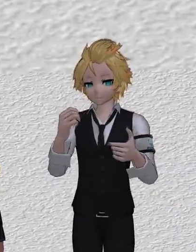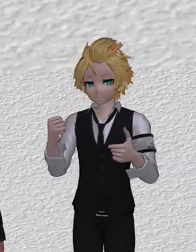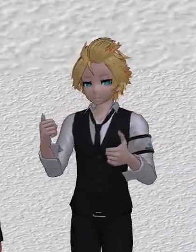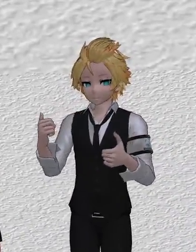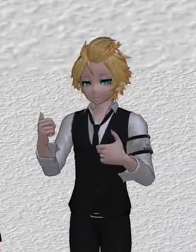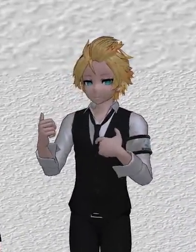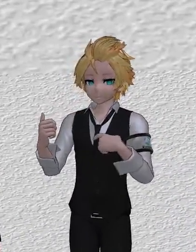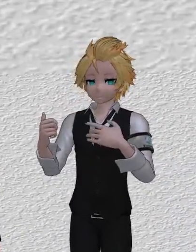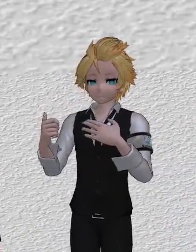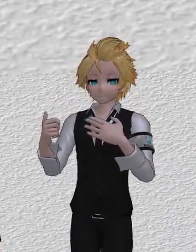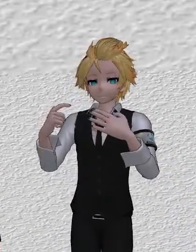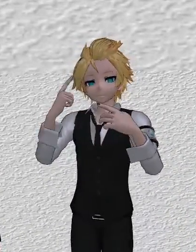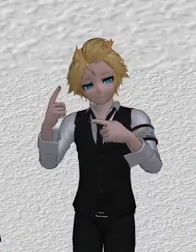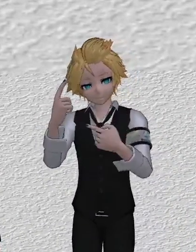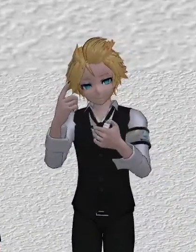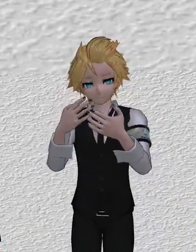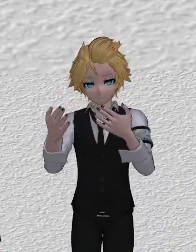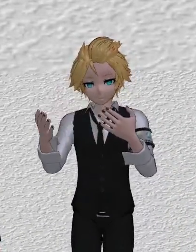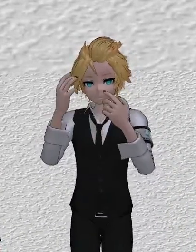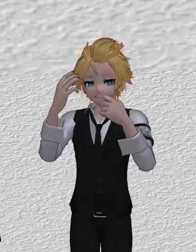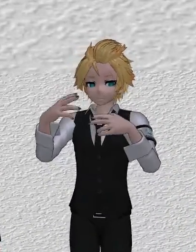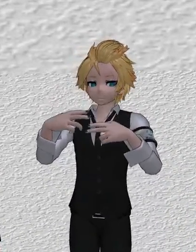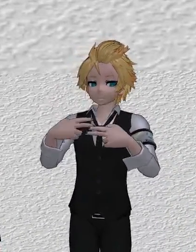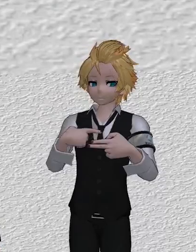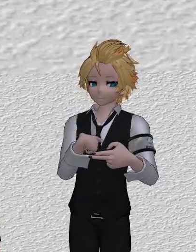Thank you all for coming here today.